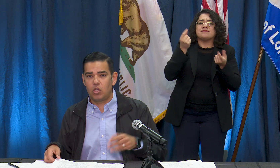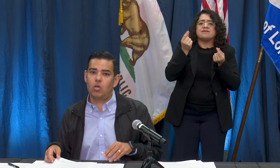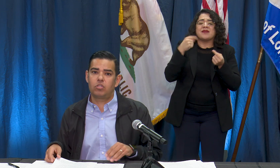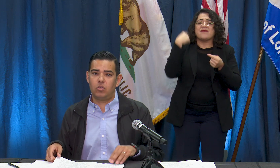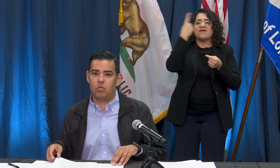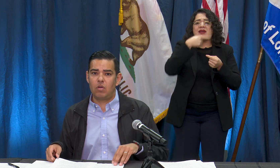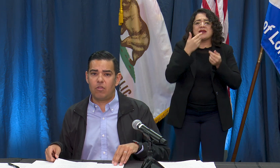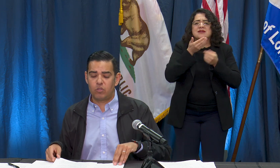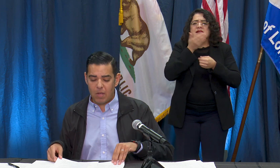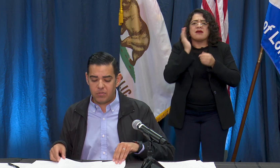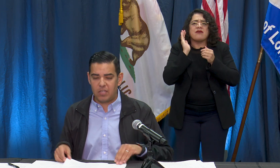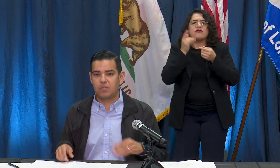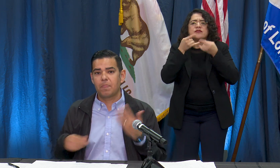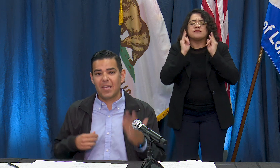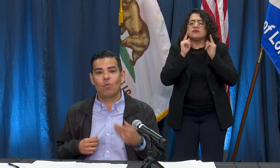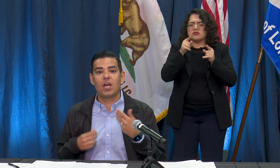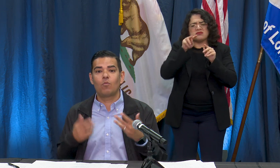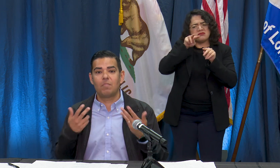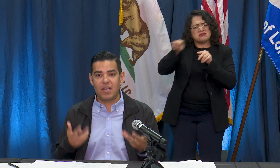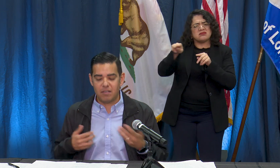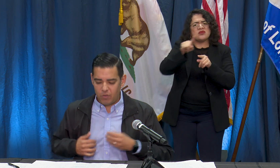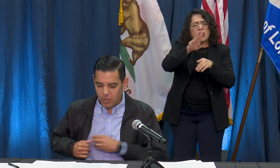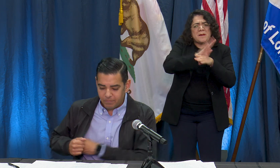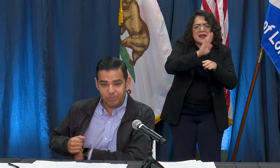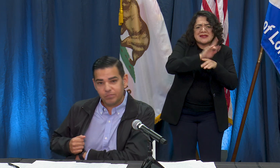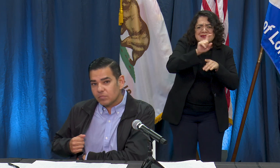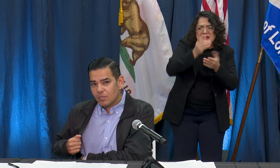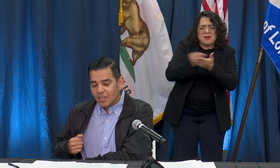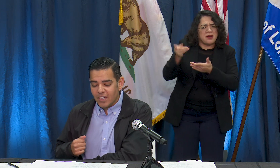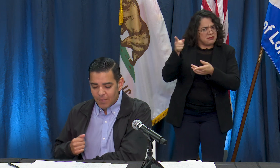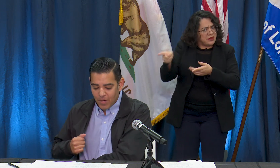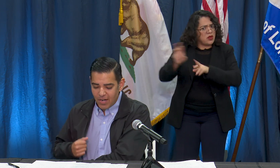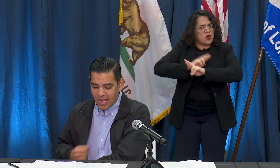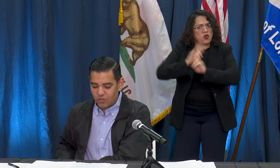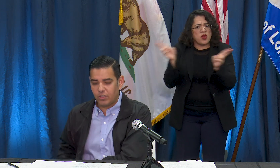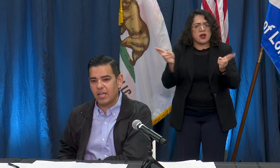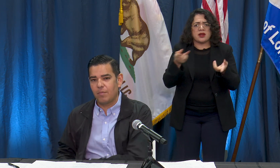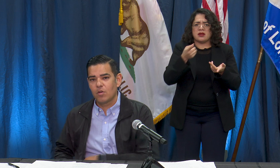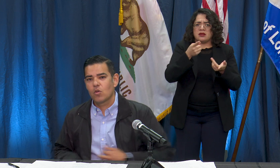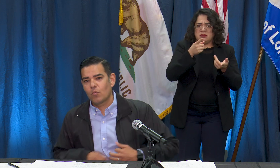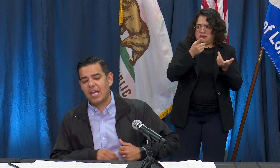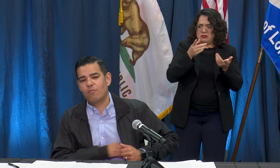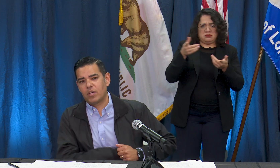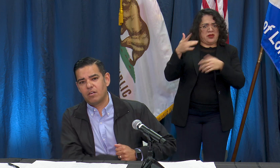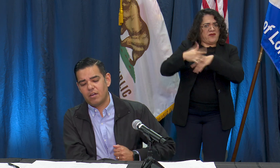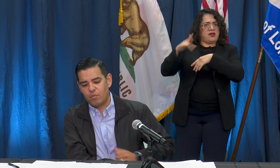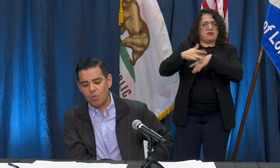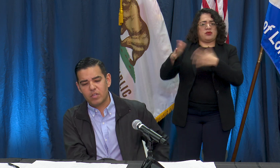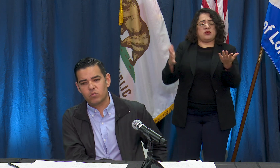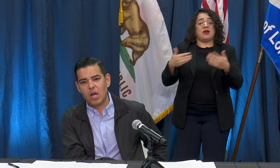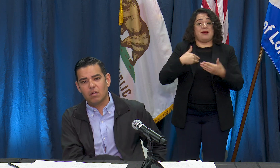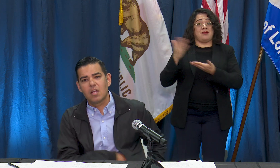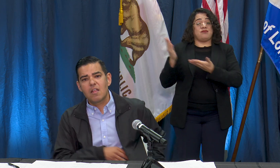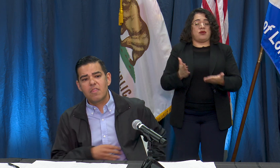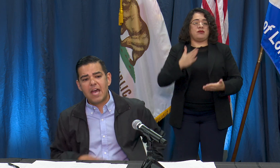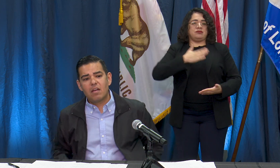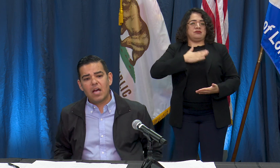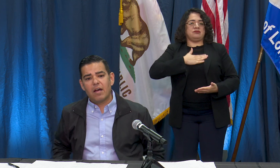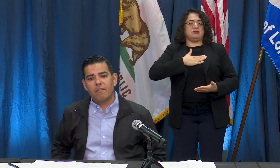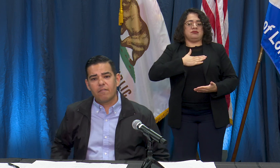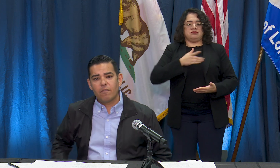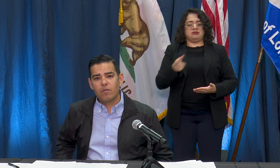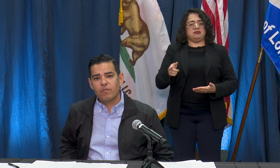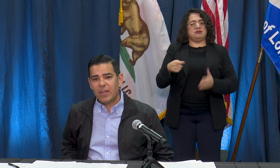you can go to those websites. And I want to remind everyone, and I actually, we have one here and brought one as well,